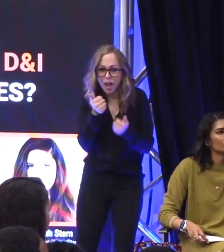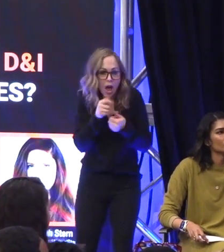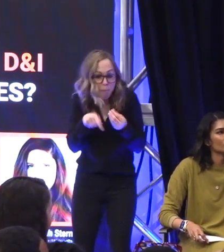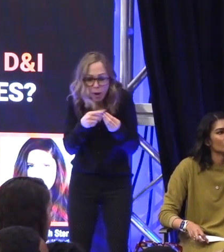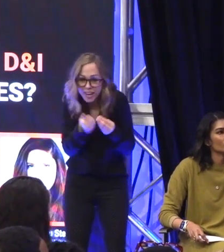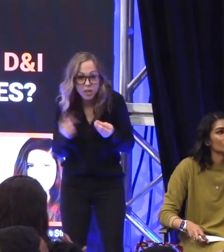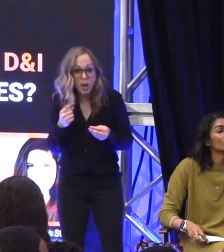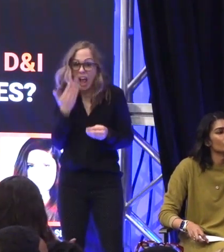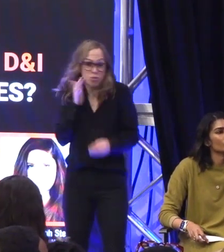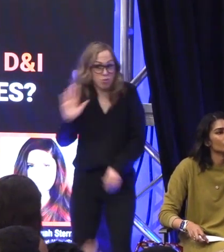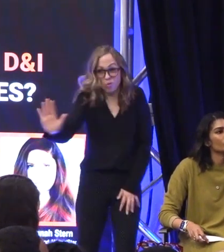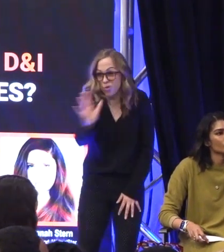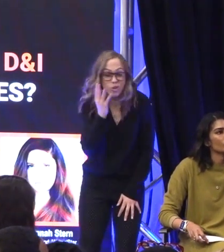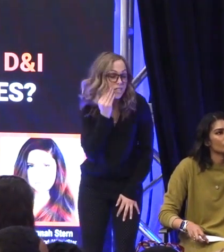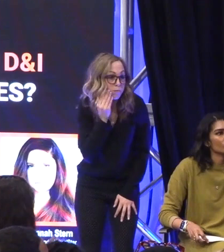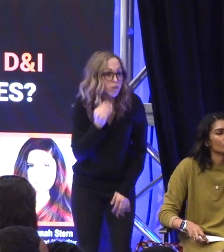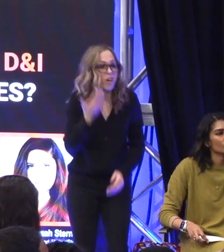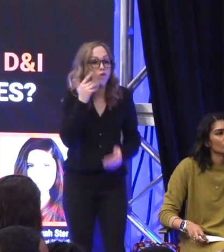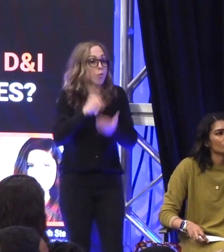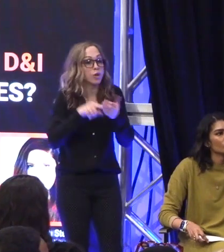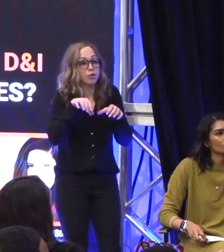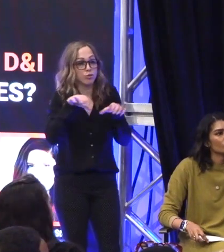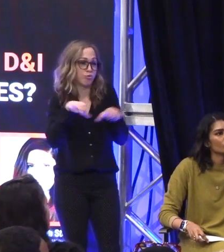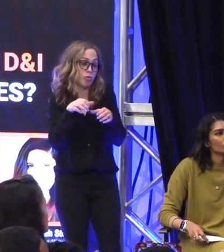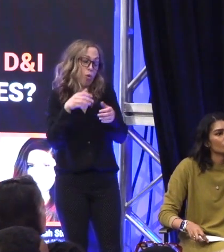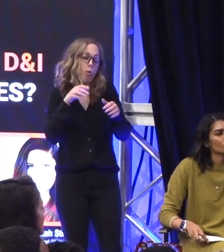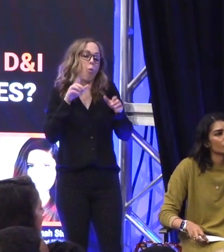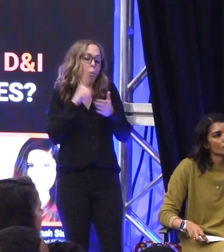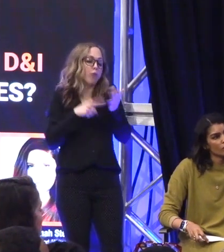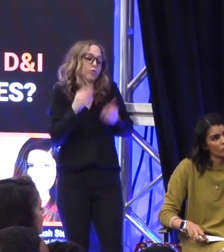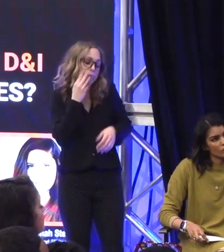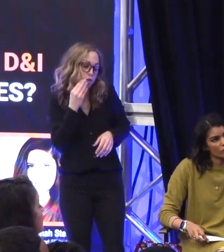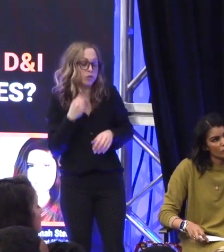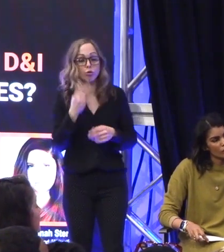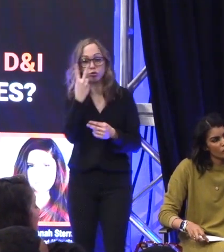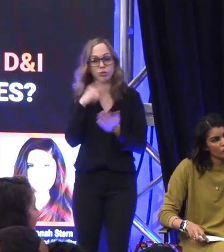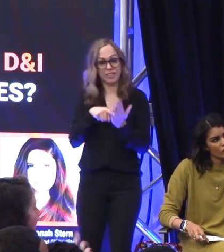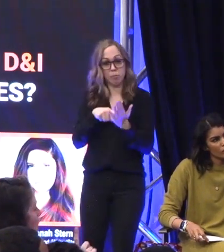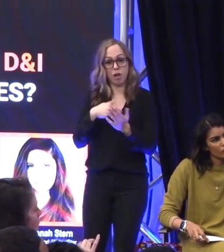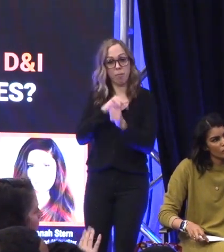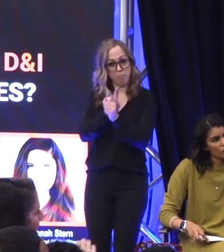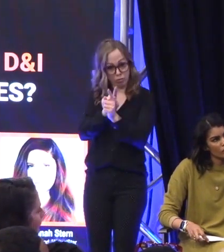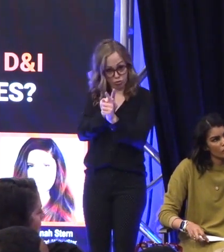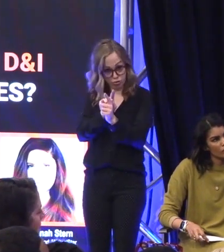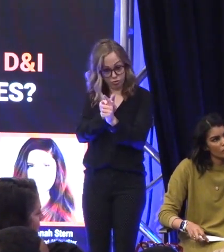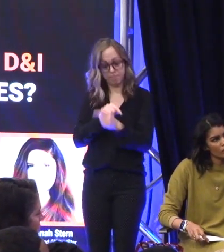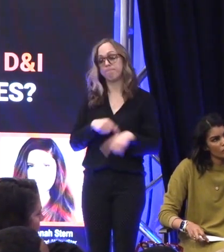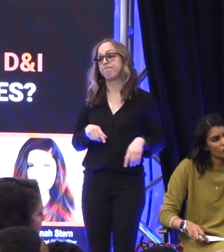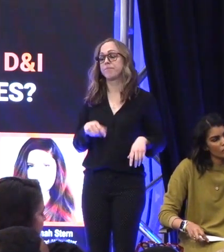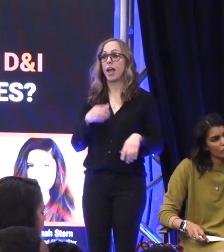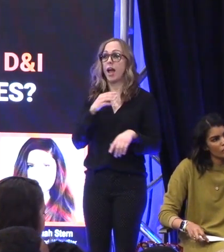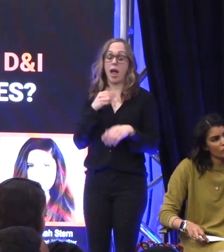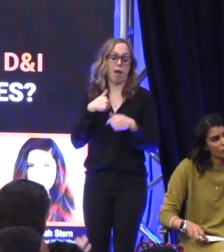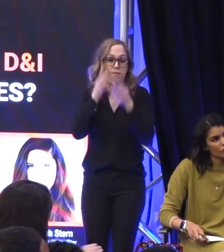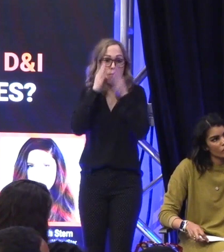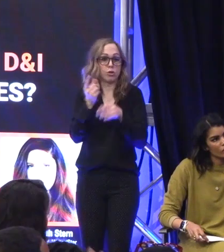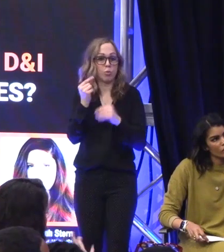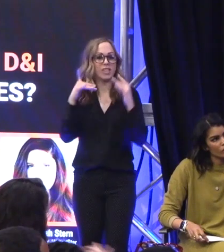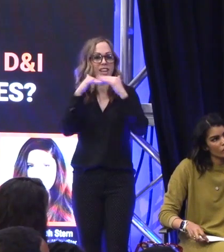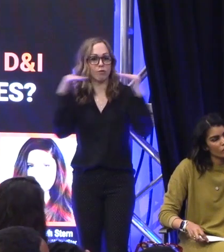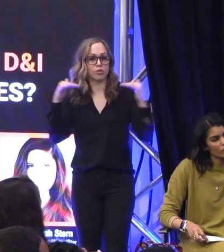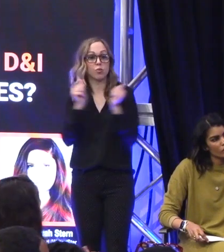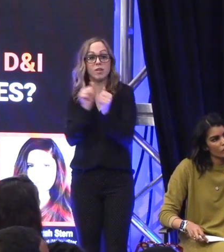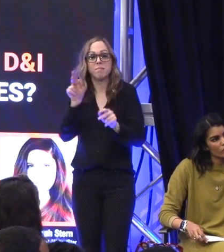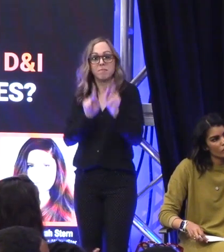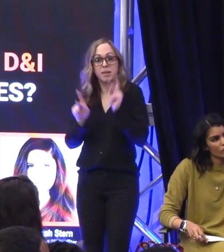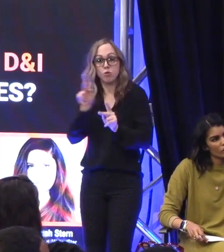because I don't know what you're going through. And so let me give you two examples. So at Adobe, I'm a mentor. I mentor, and I really focus on diverse young